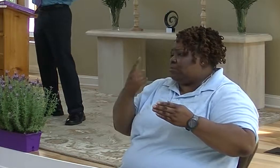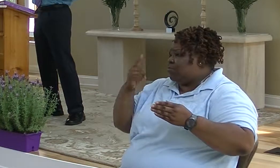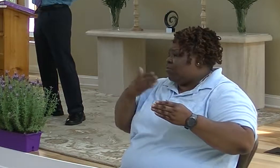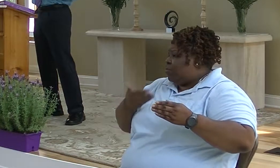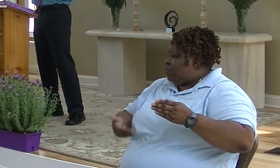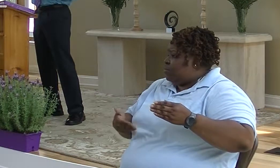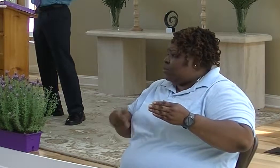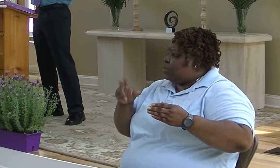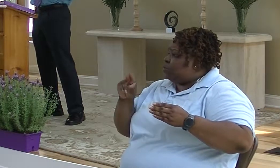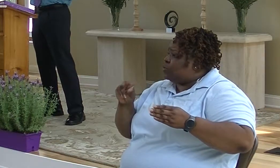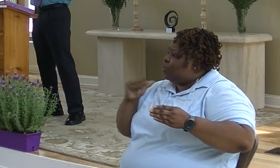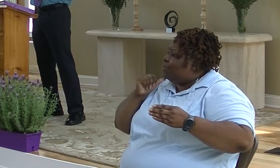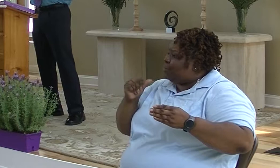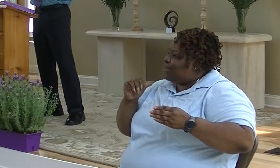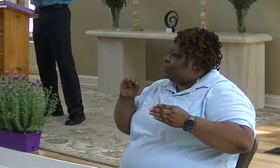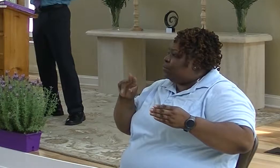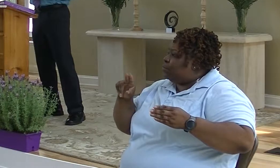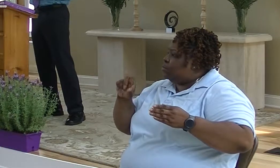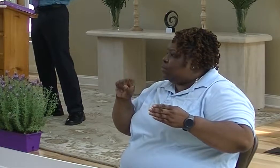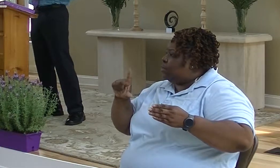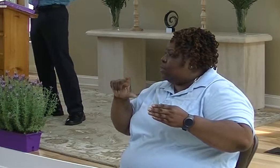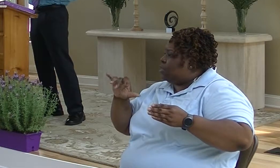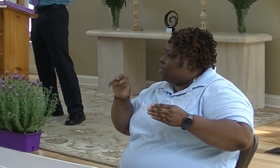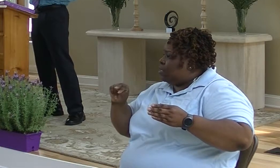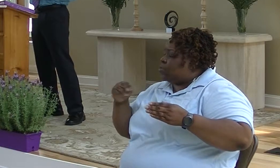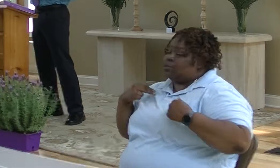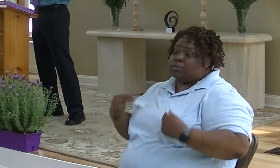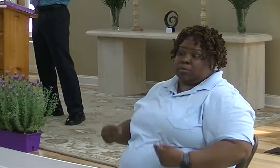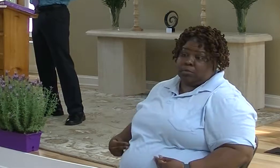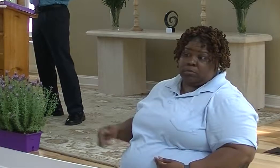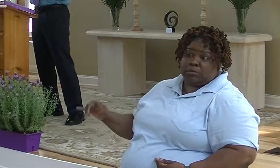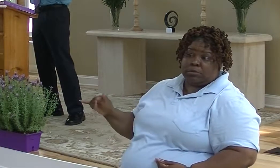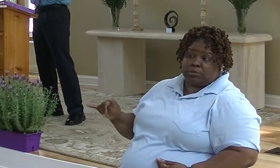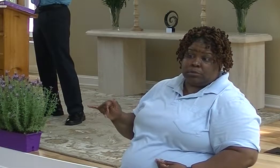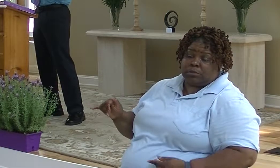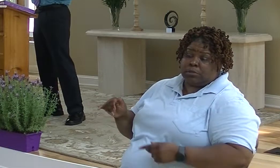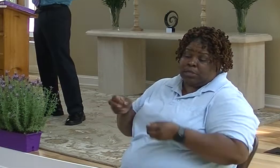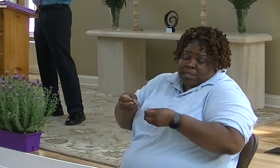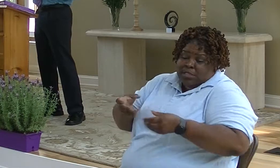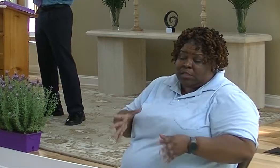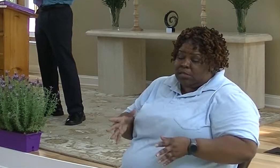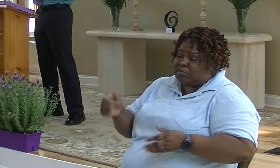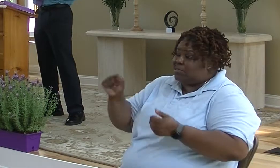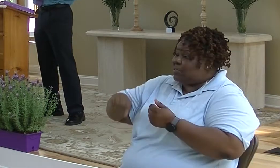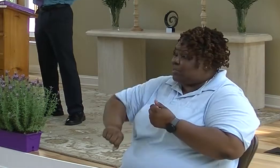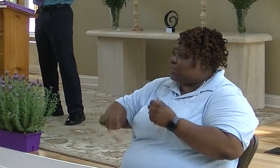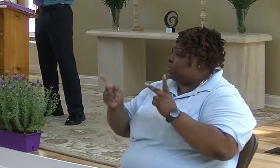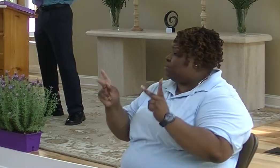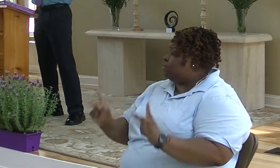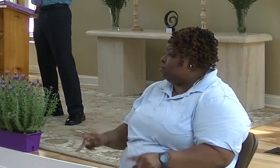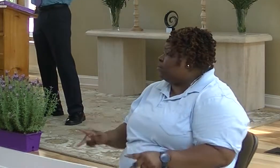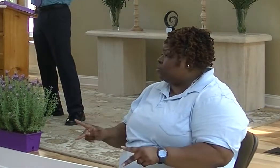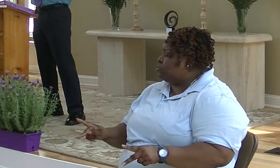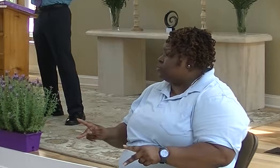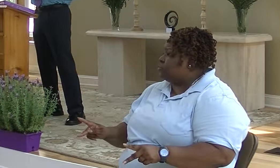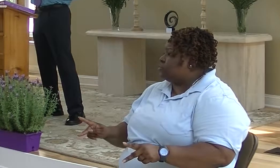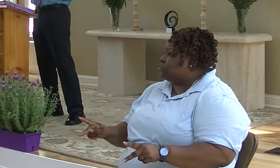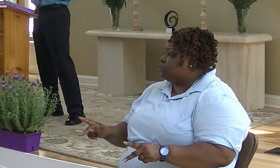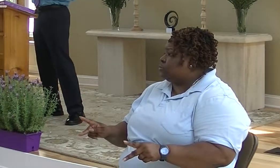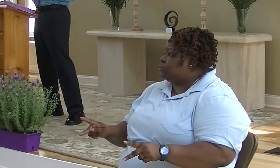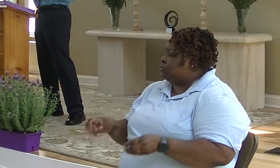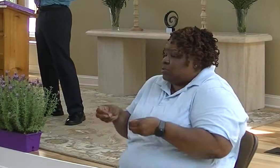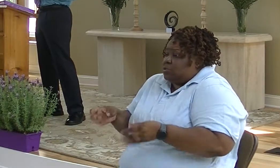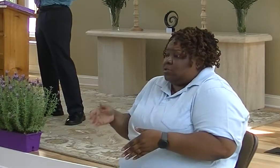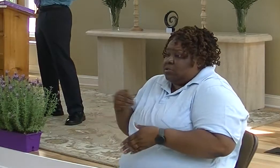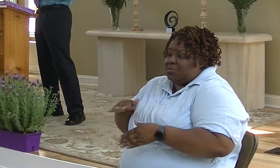No, I am not Muslim. I do not need to be Muslim. I'm human. And a loss to any human is a loss in